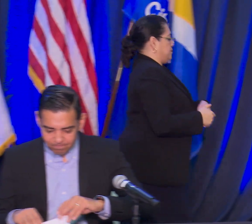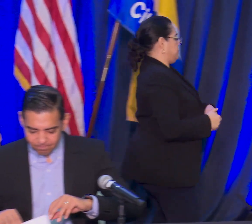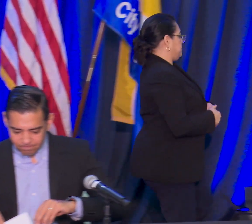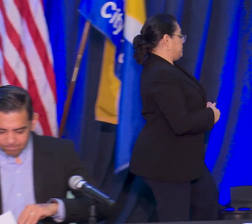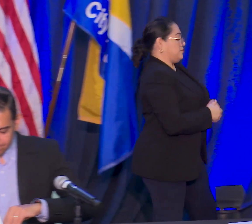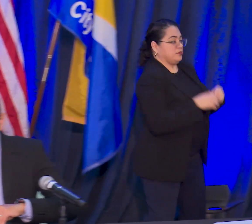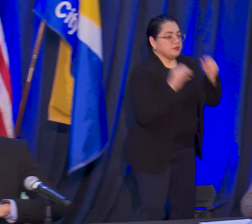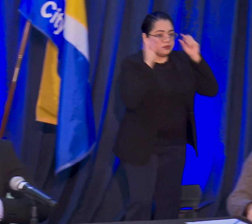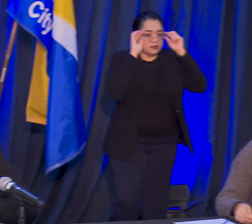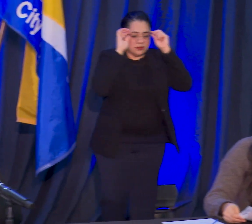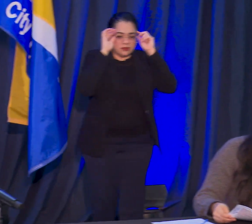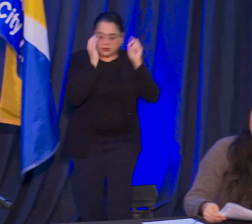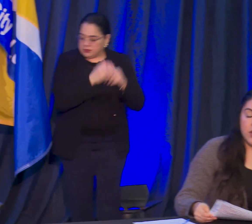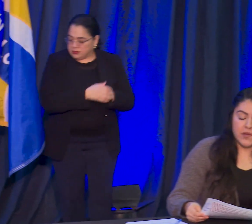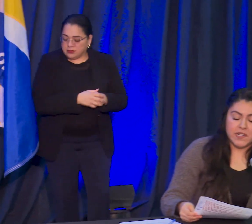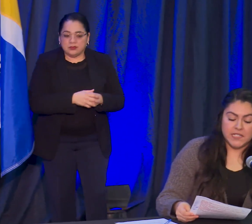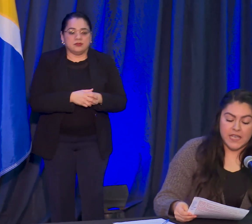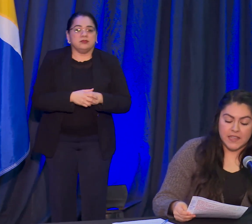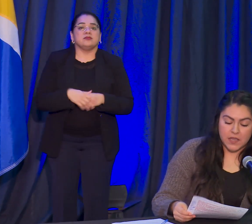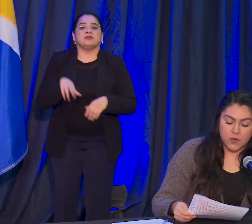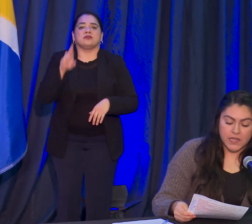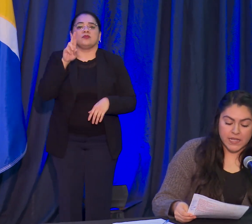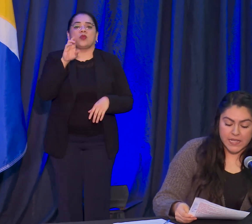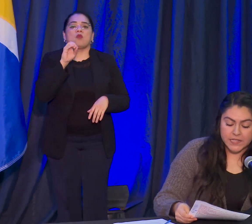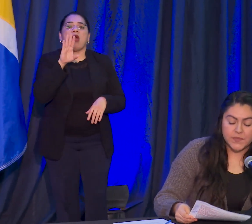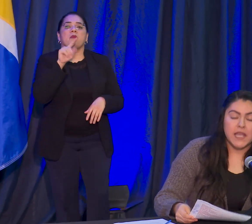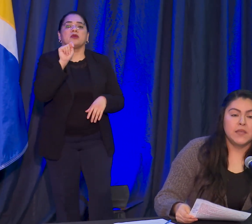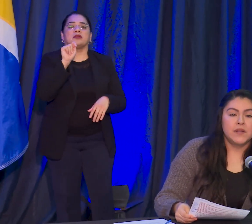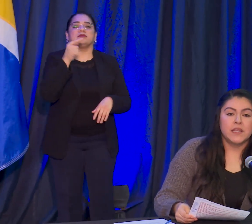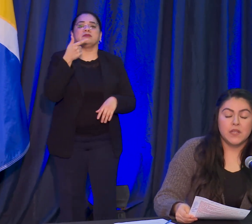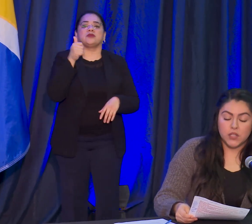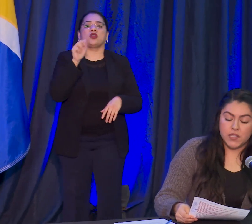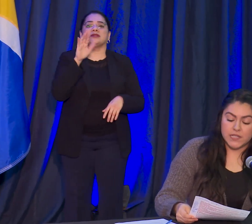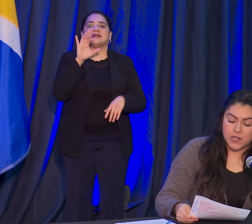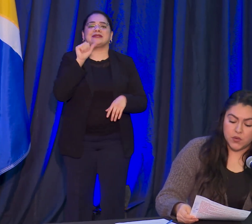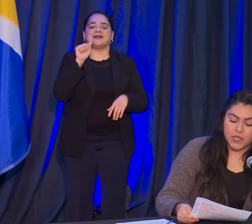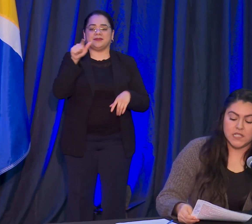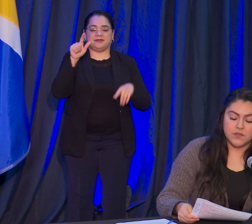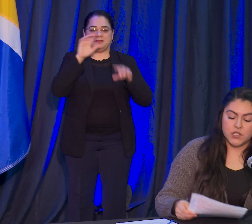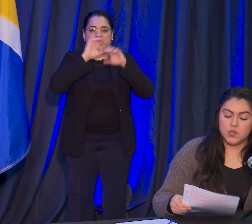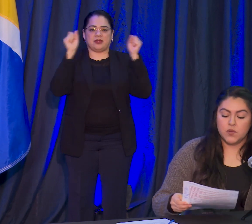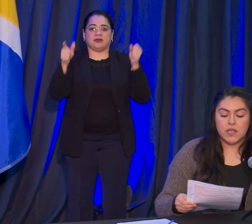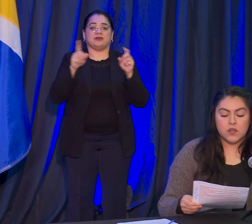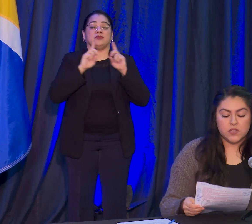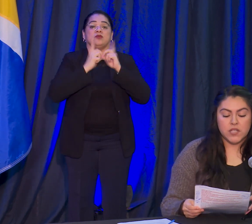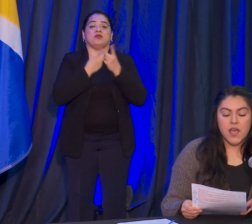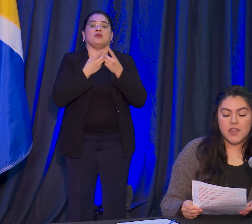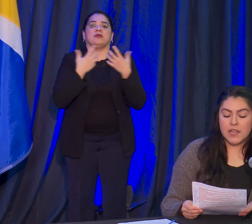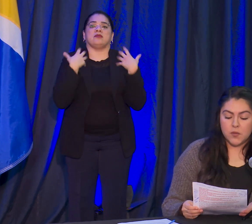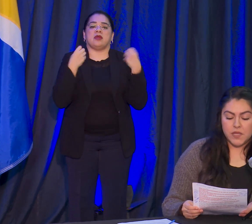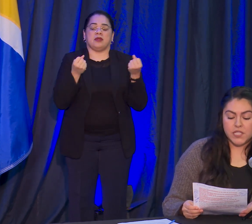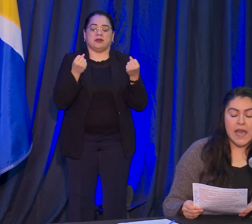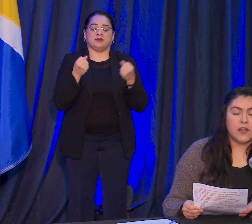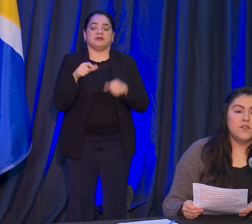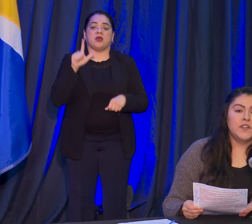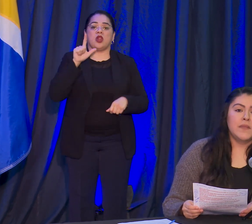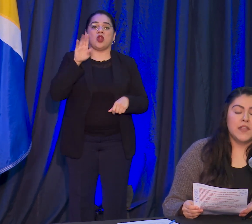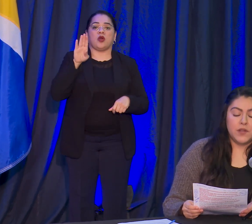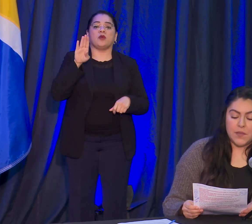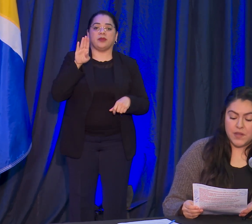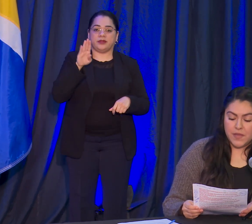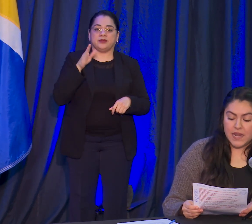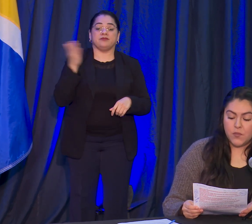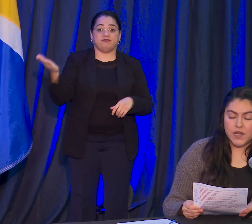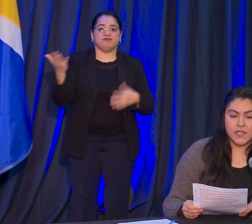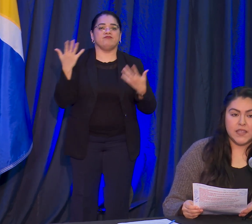tardes. Como el alcalde Robert Garcia dijo en inglés, el Departamento de Salud y Servicios Públicos de Long Beach ha